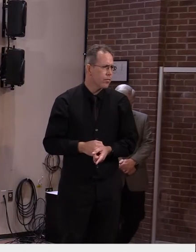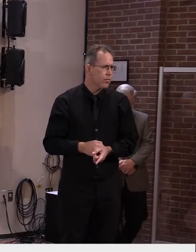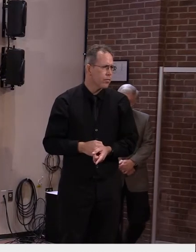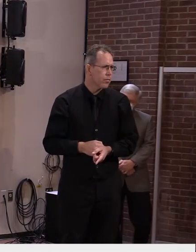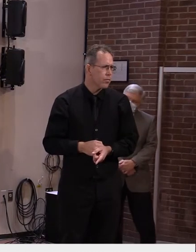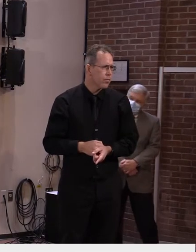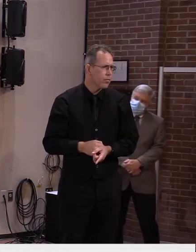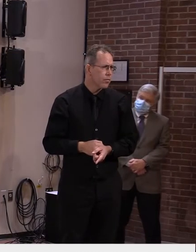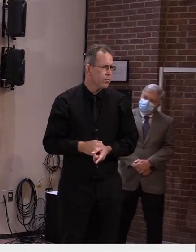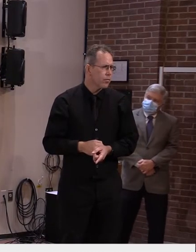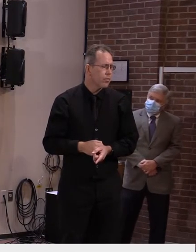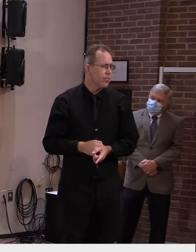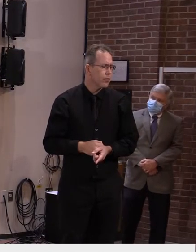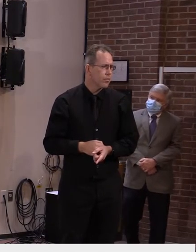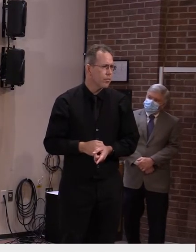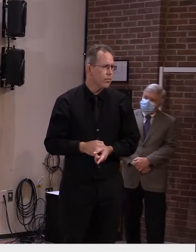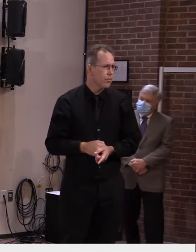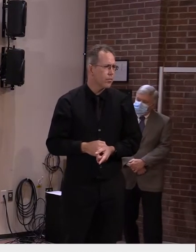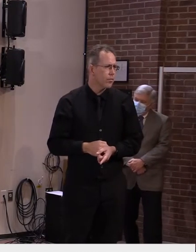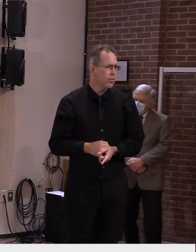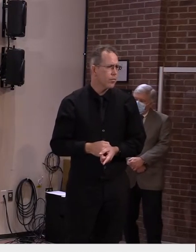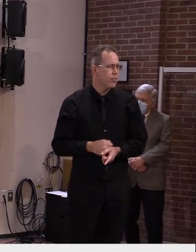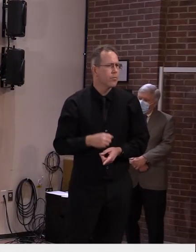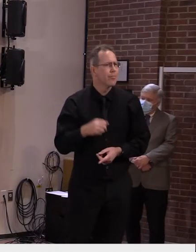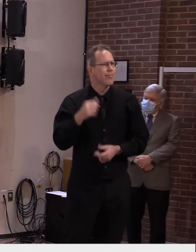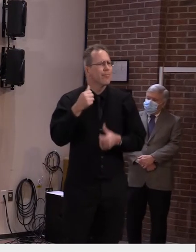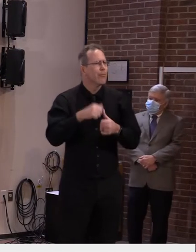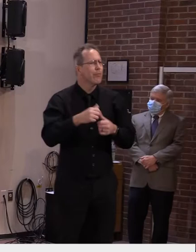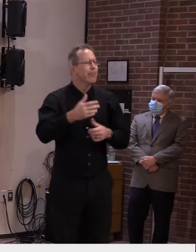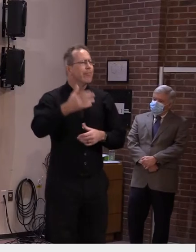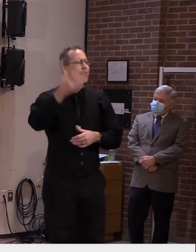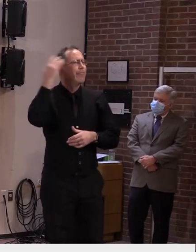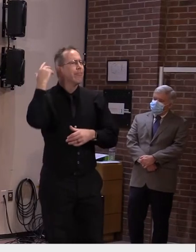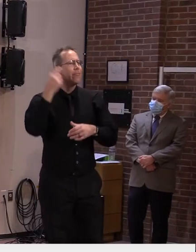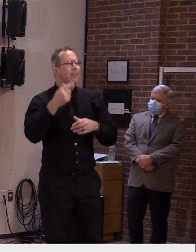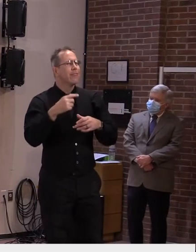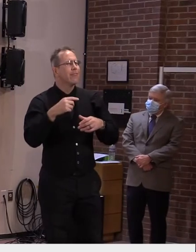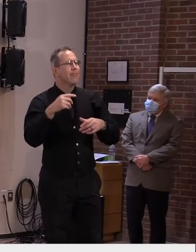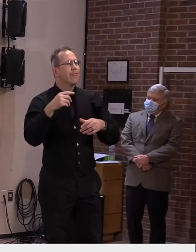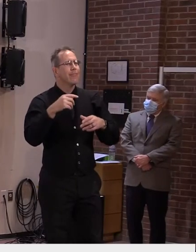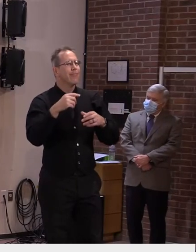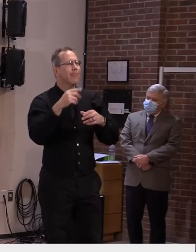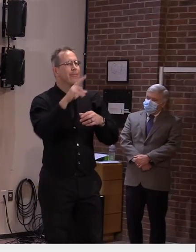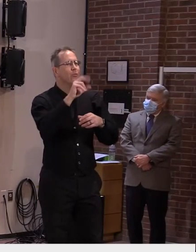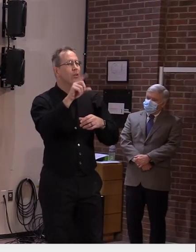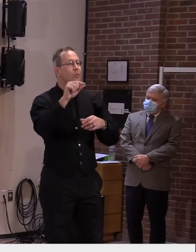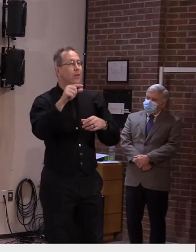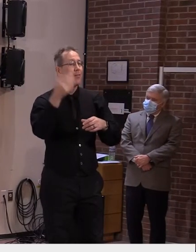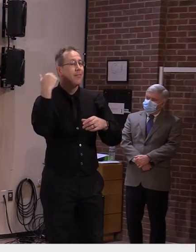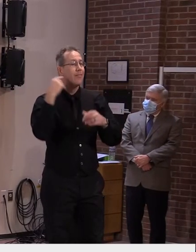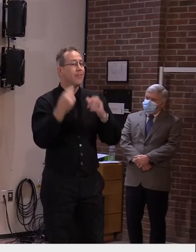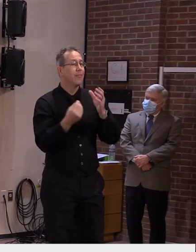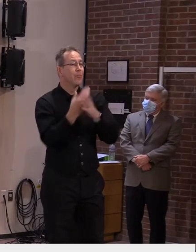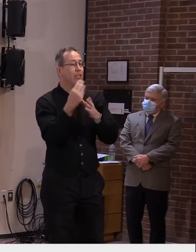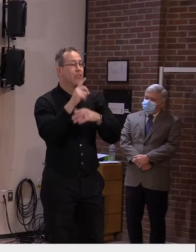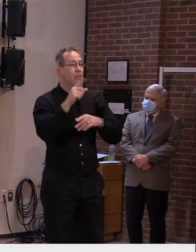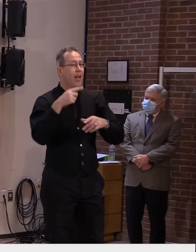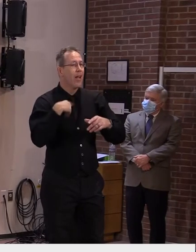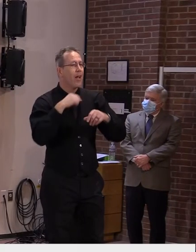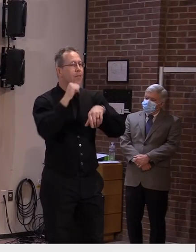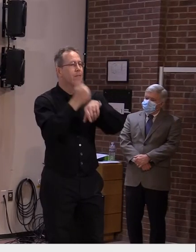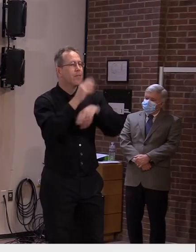about if and when it passes it. I'm wondering how concerned you are about the 4.7 number on the dashboard